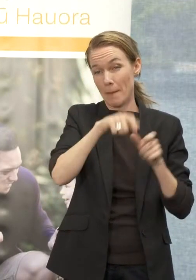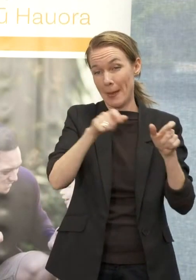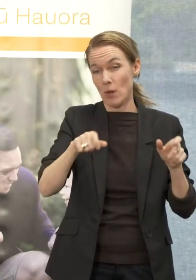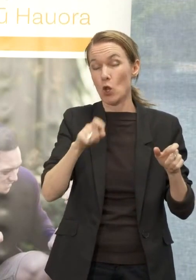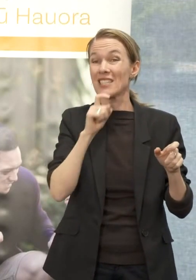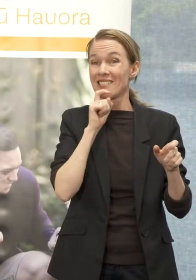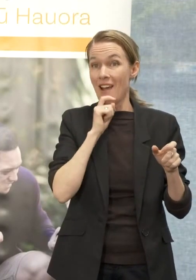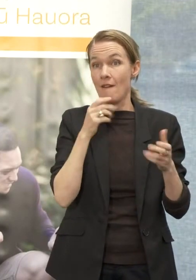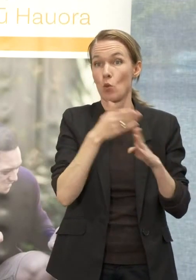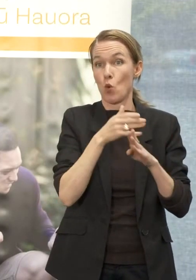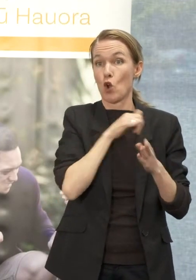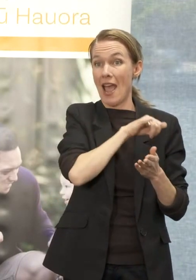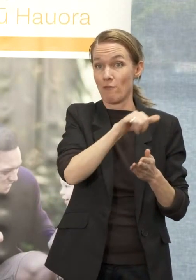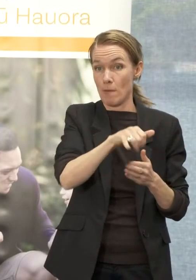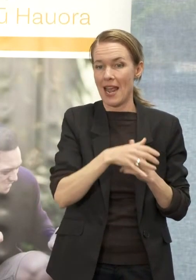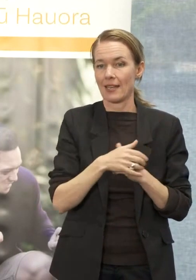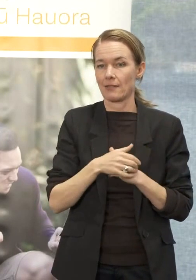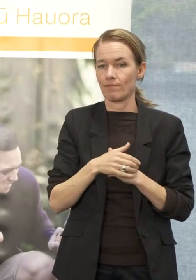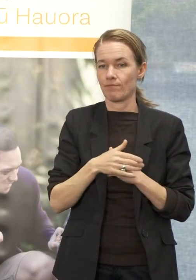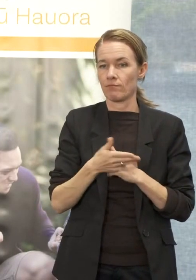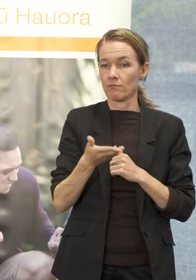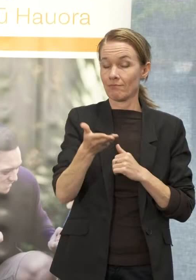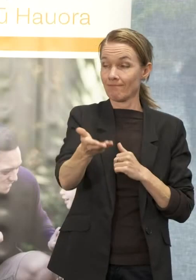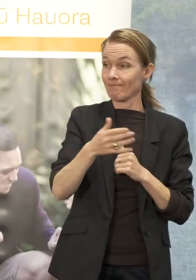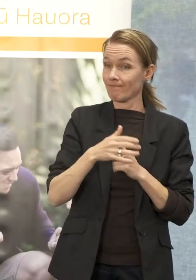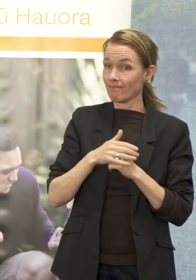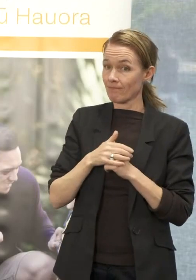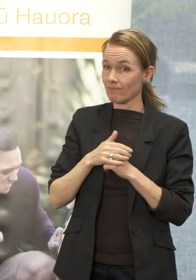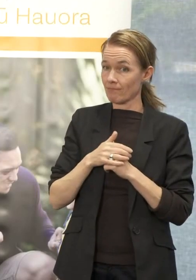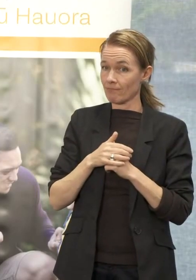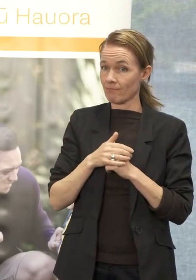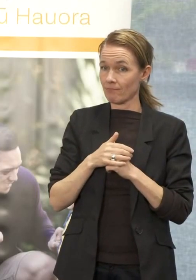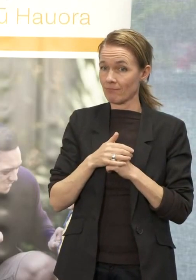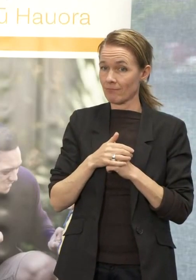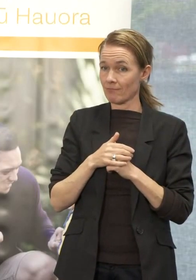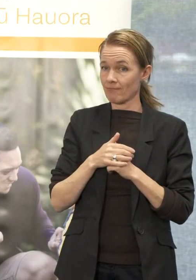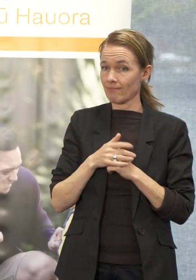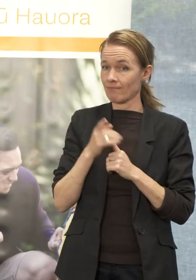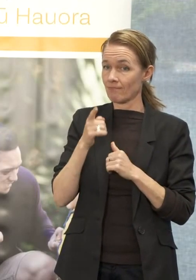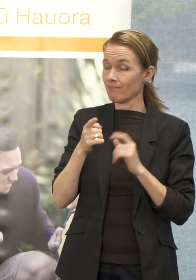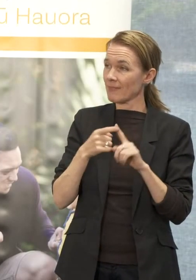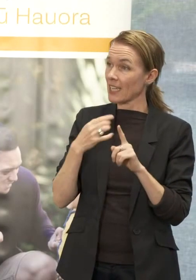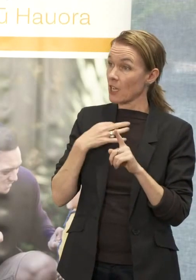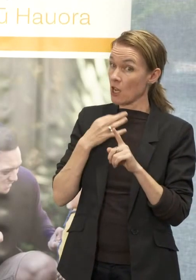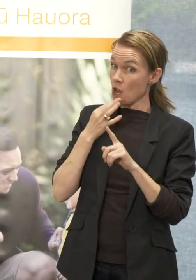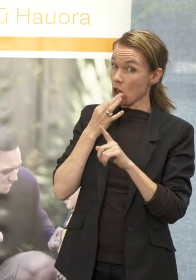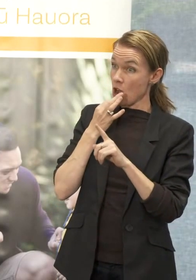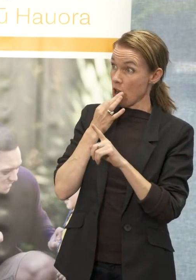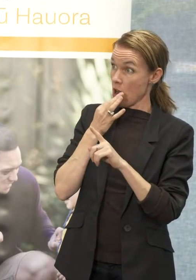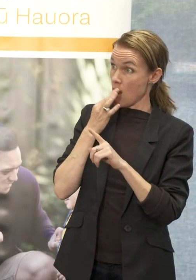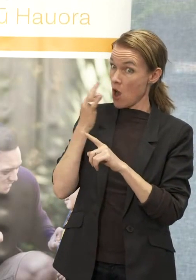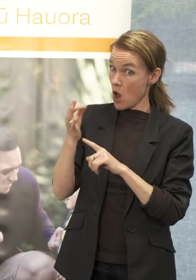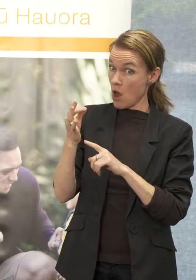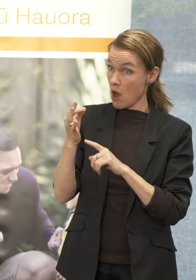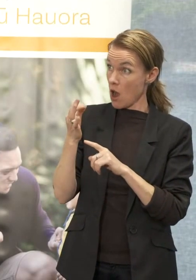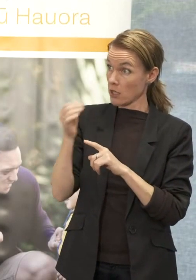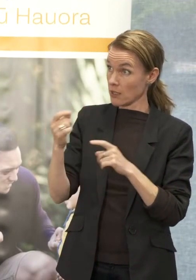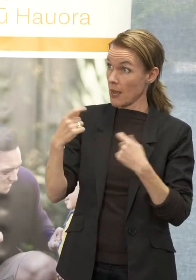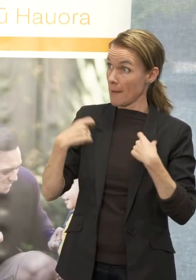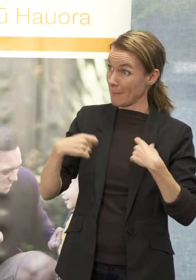our colleague. What were the Ministry's plans to stress test the contact tracing system before this current outbreak?